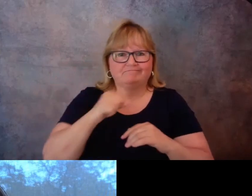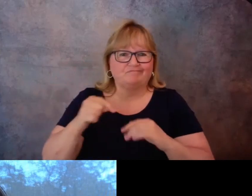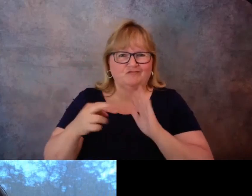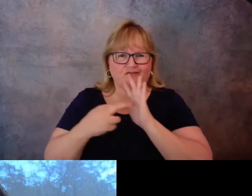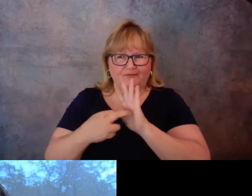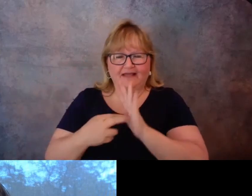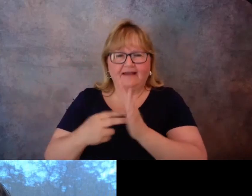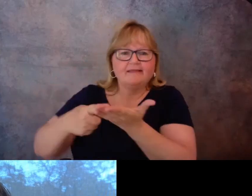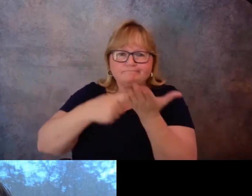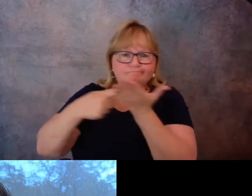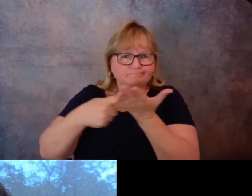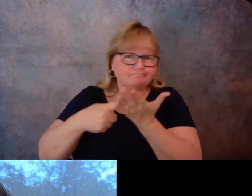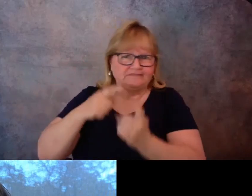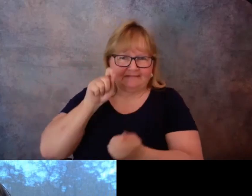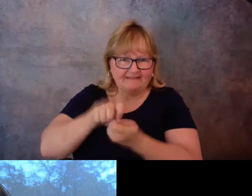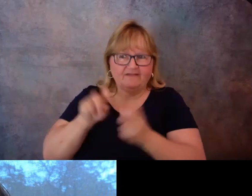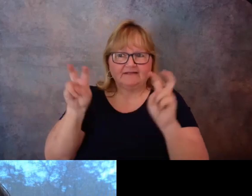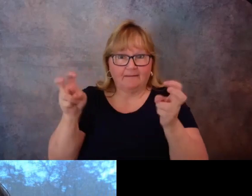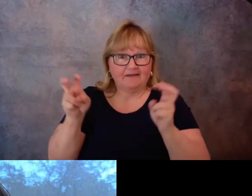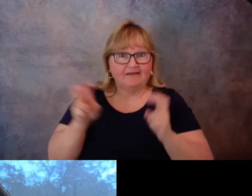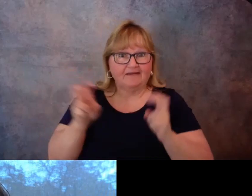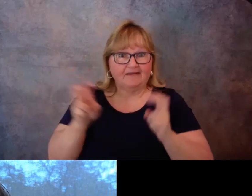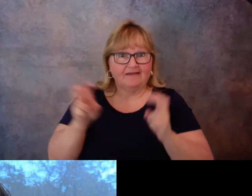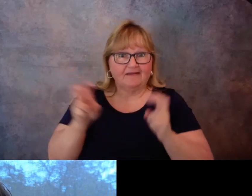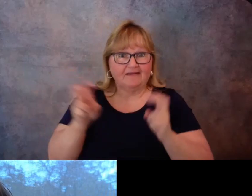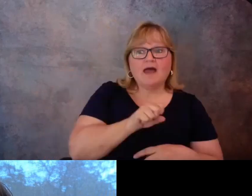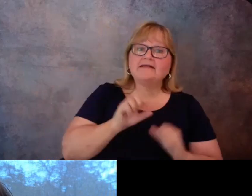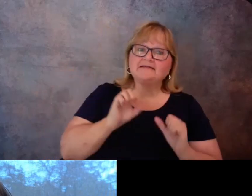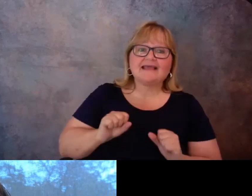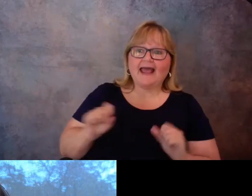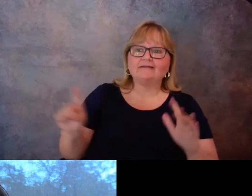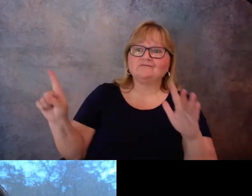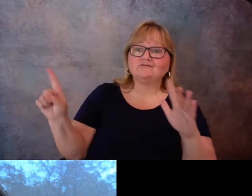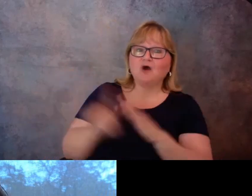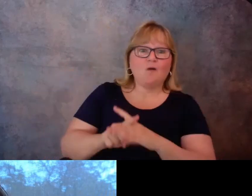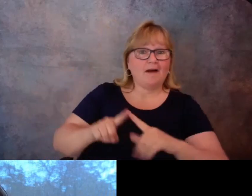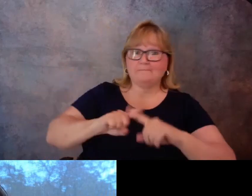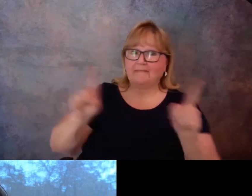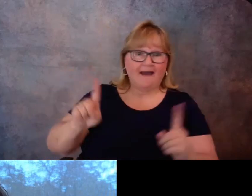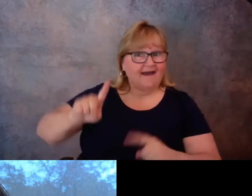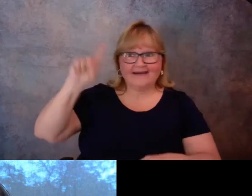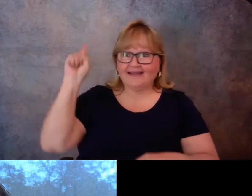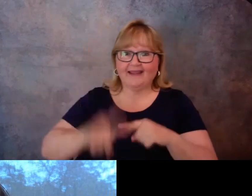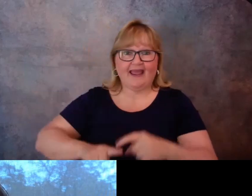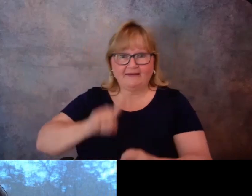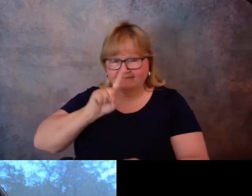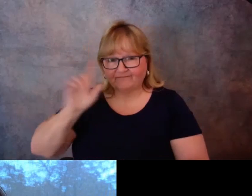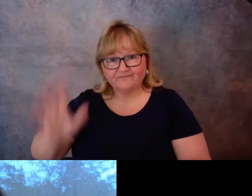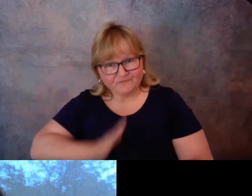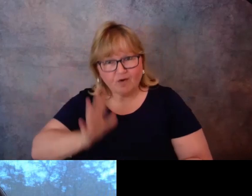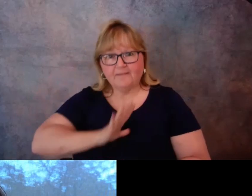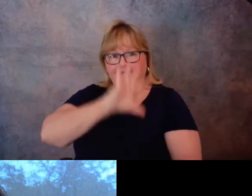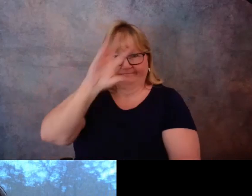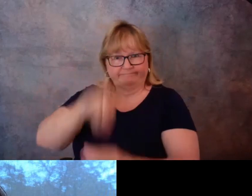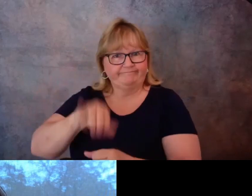among themselves. The US can be informally present, but it cannot be formally part of the process, and